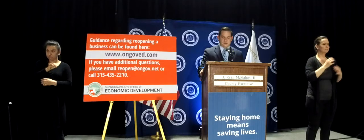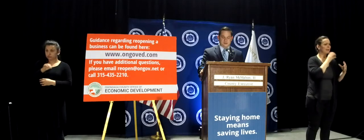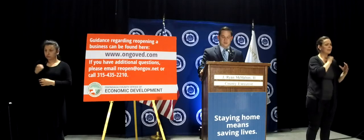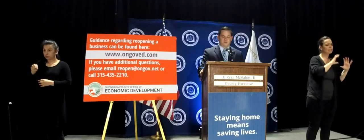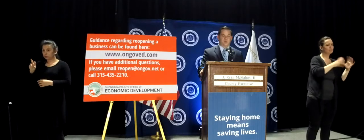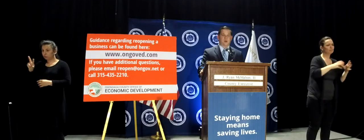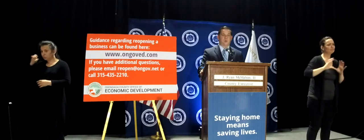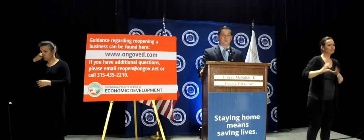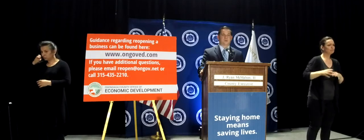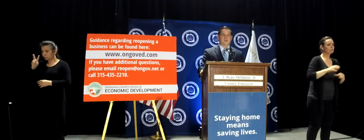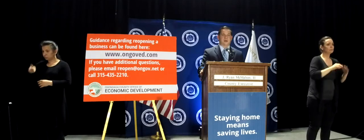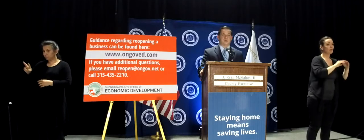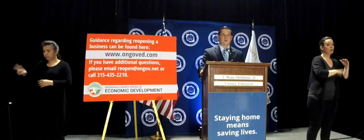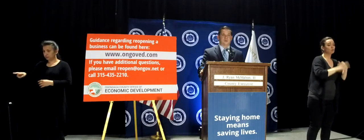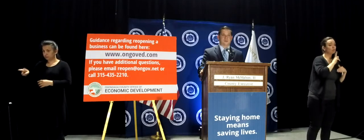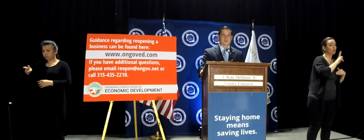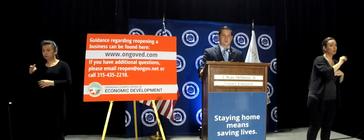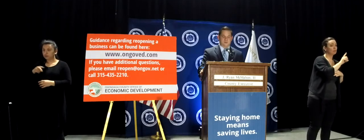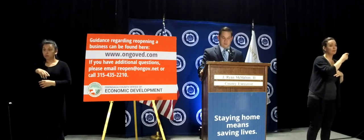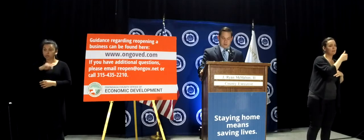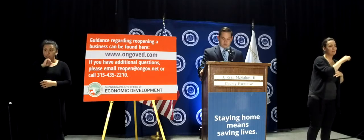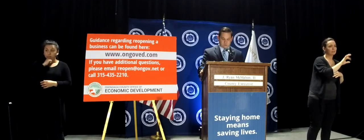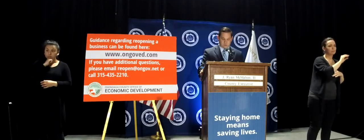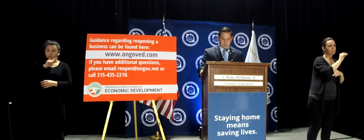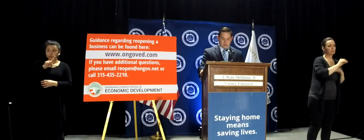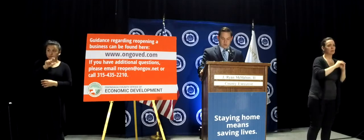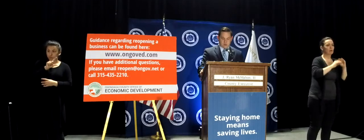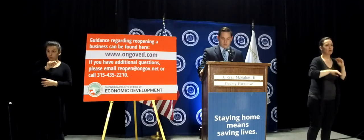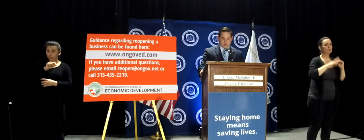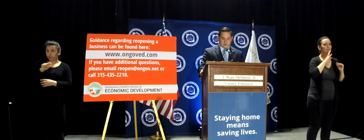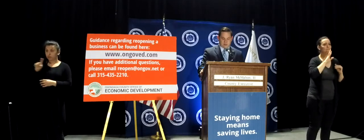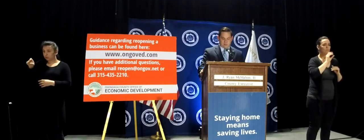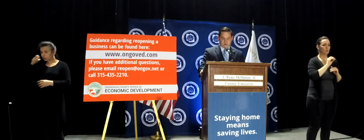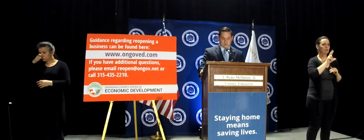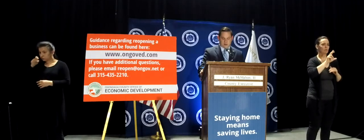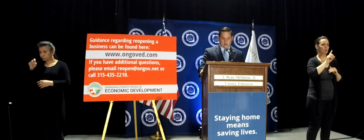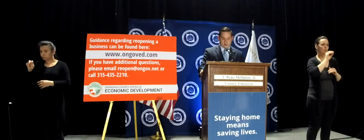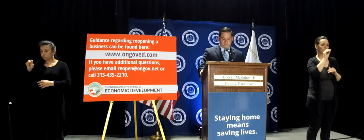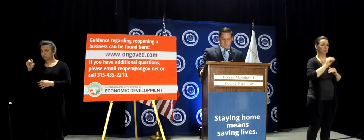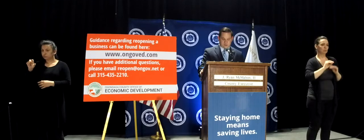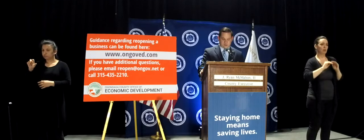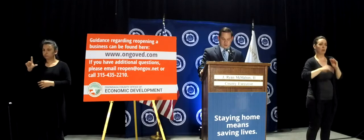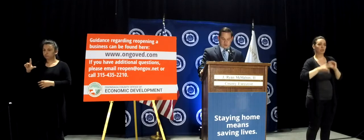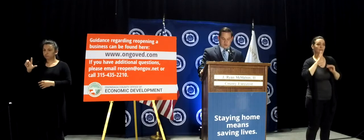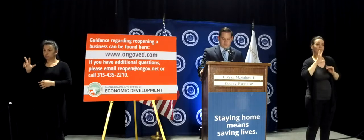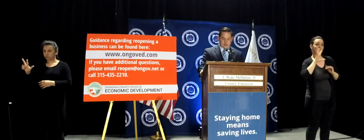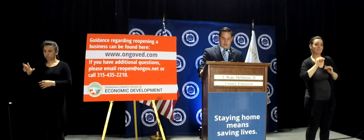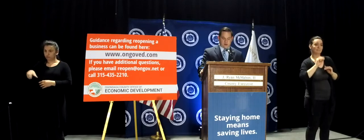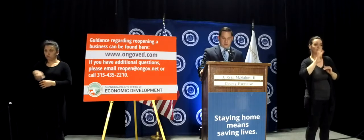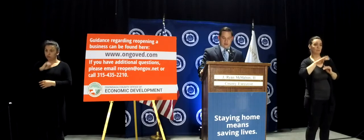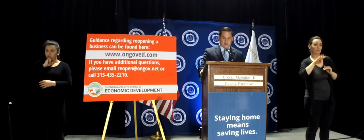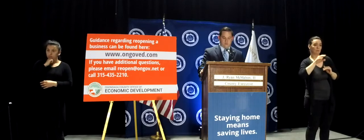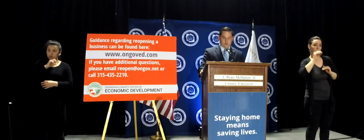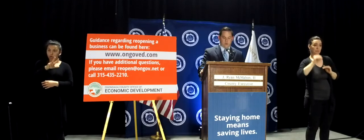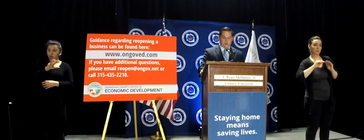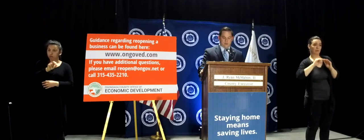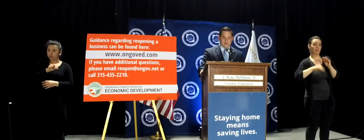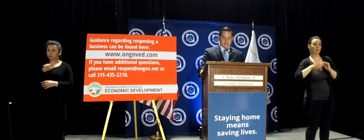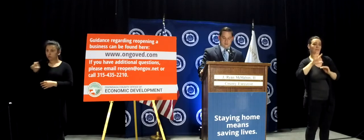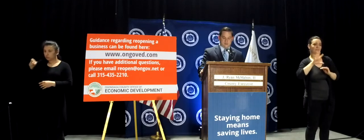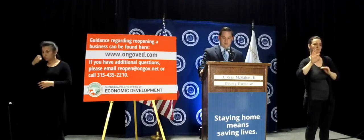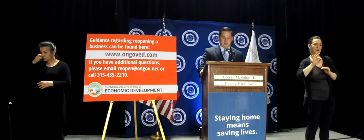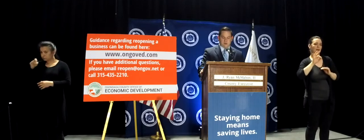under 60, 41% over 60 years of age. Breakdown by municipality, City of Syracuse, 884